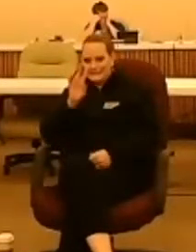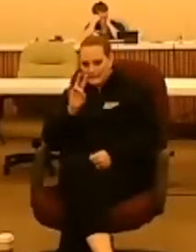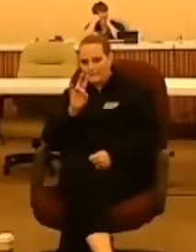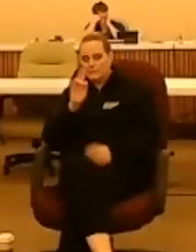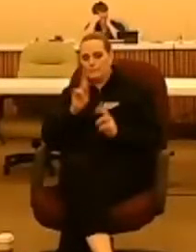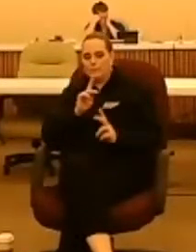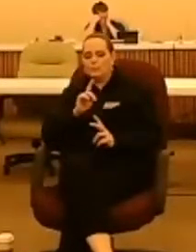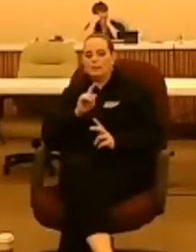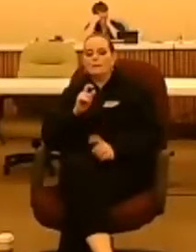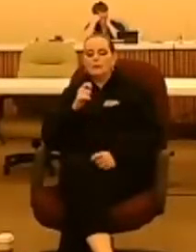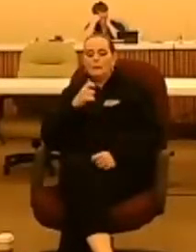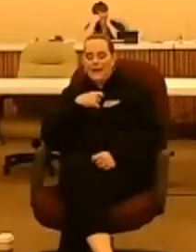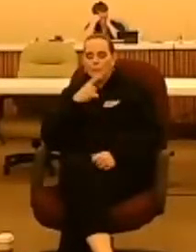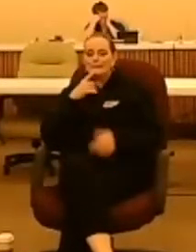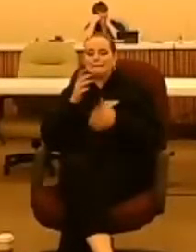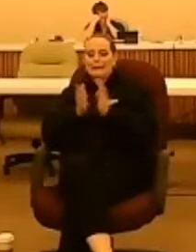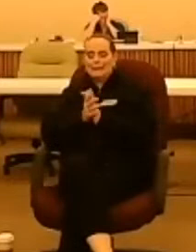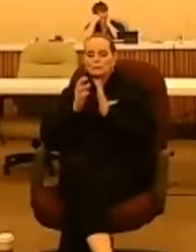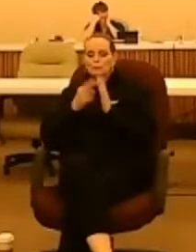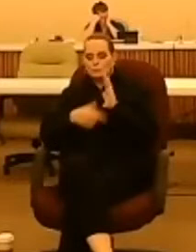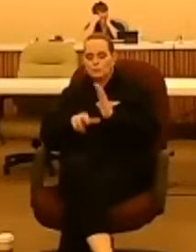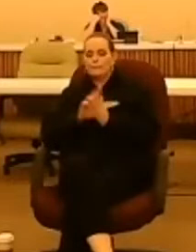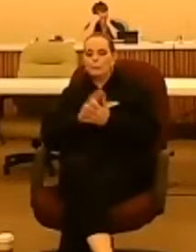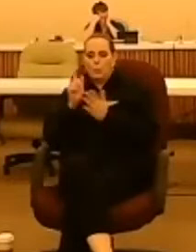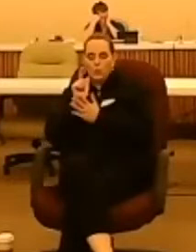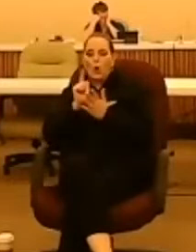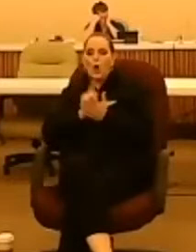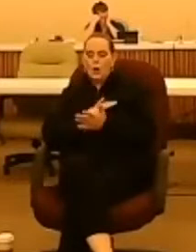I was tasked with reviewing the law and